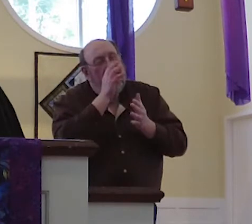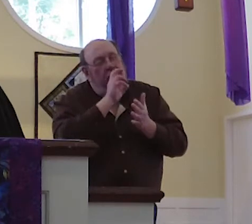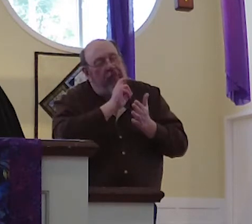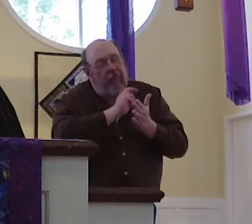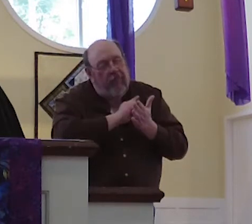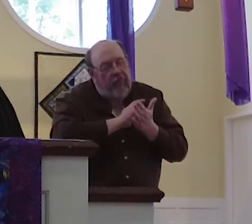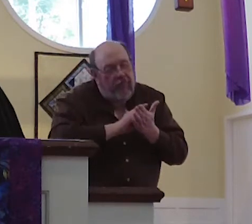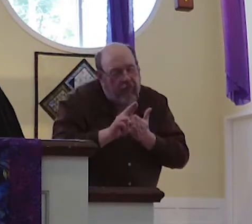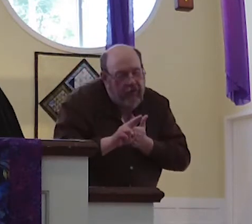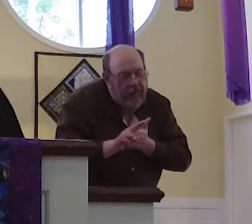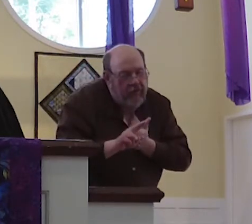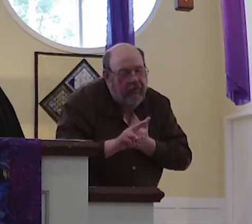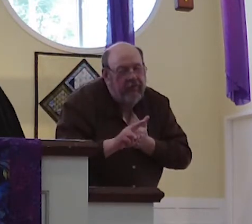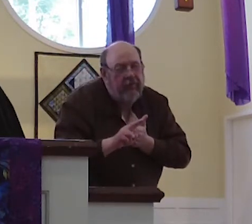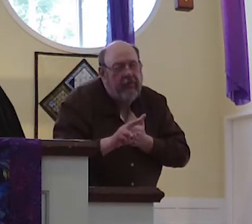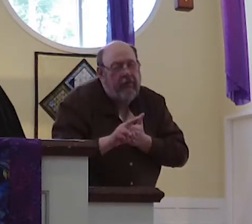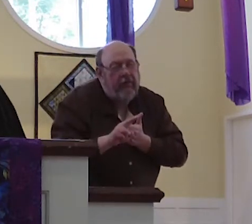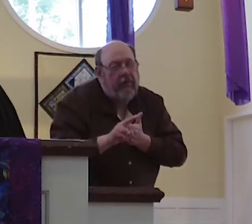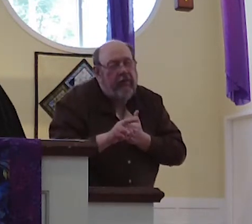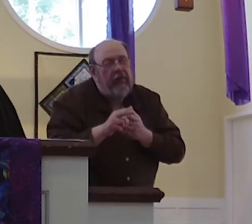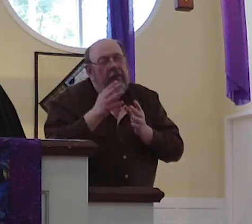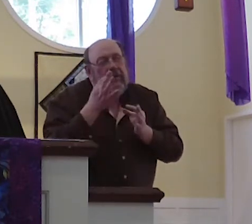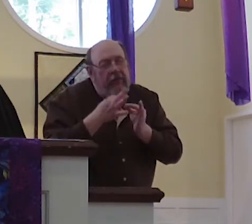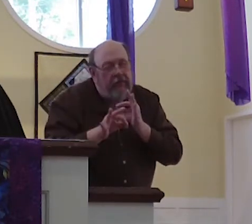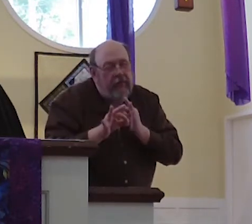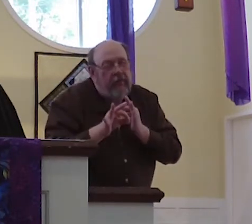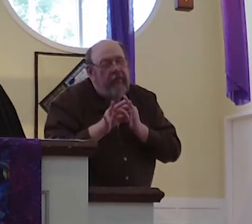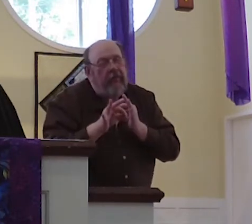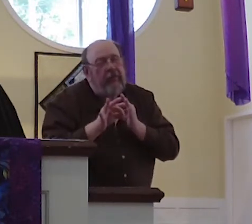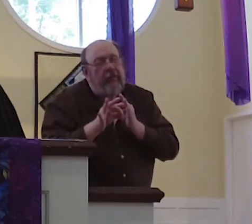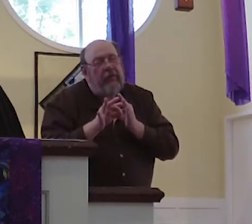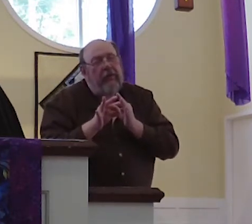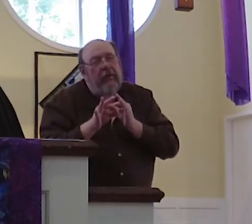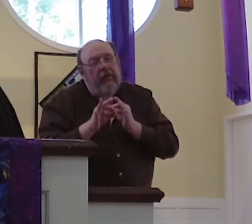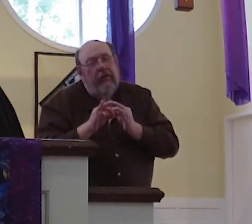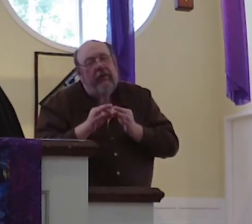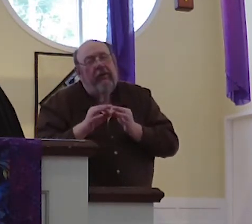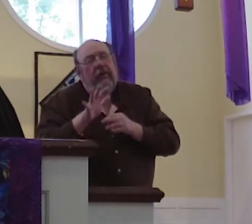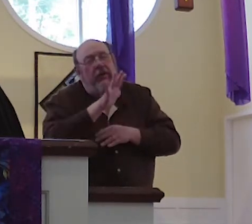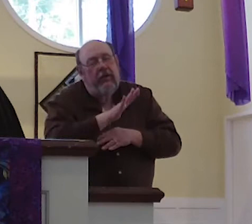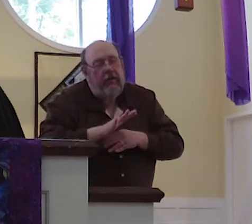but at its simplest, it gives us a place to start